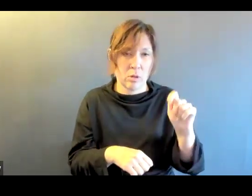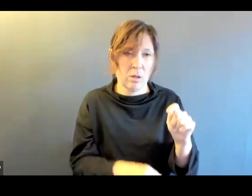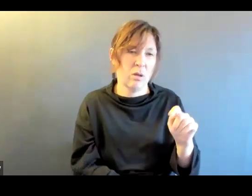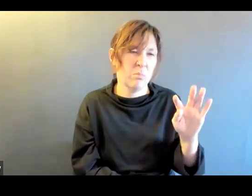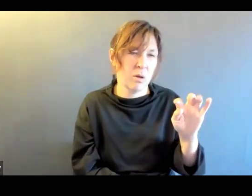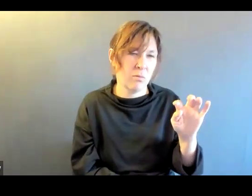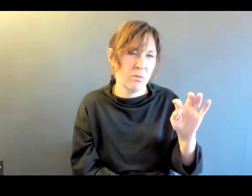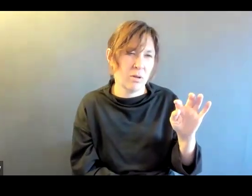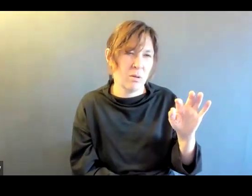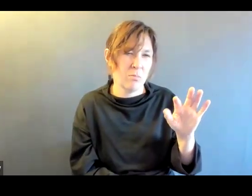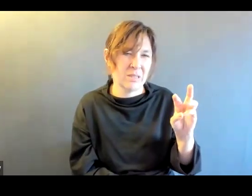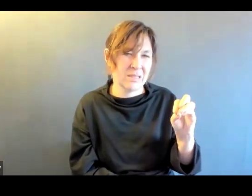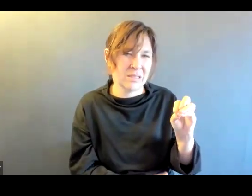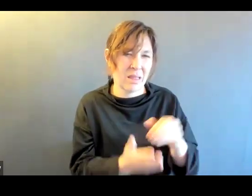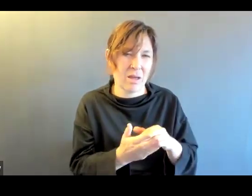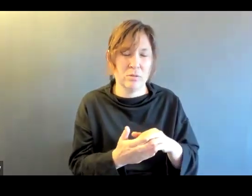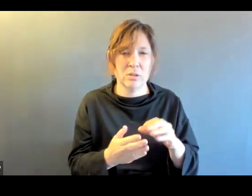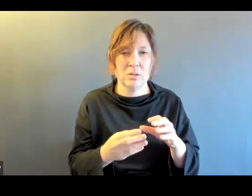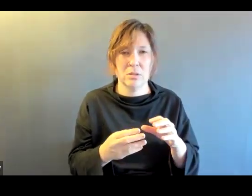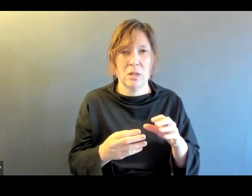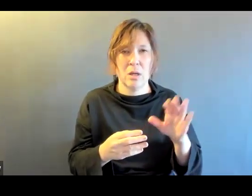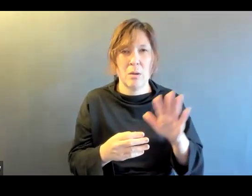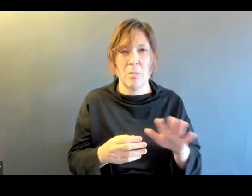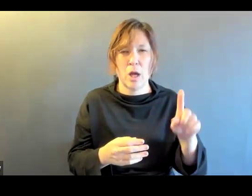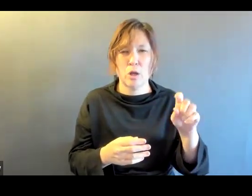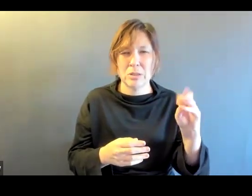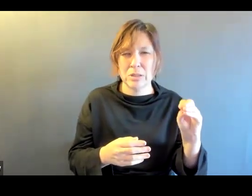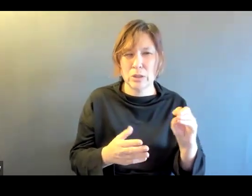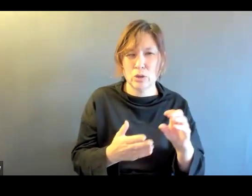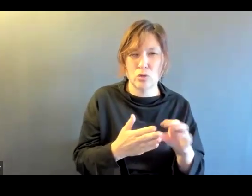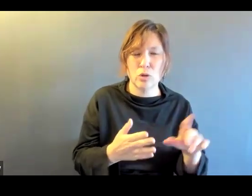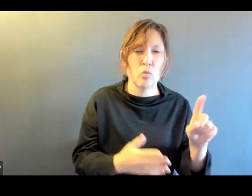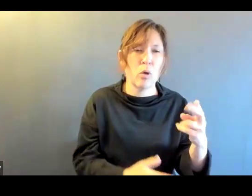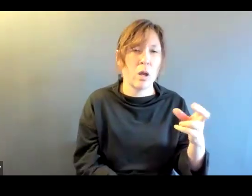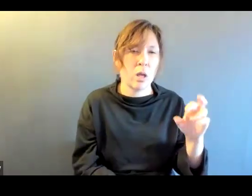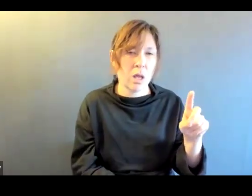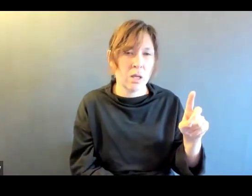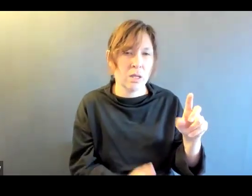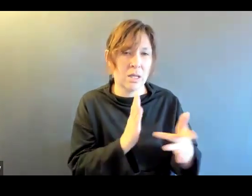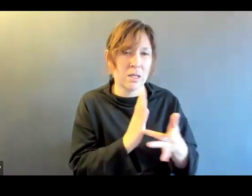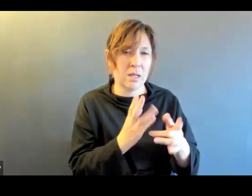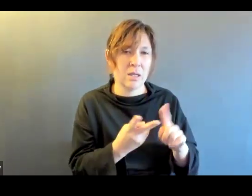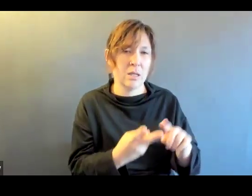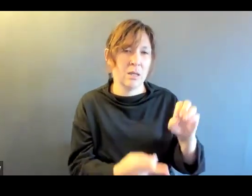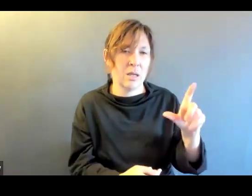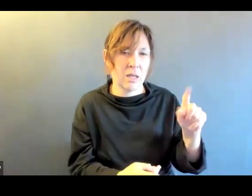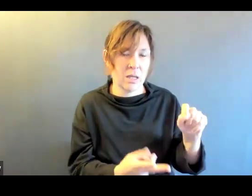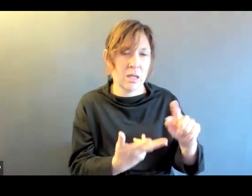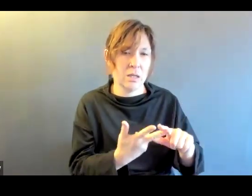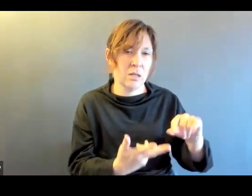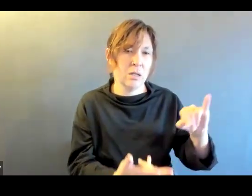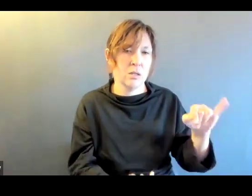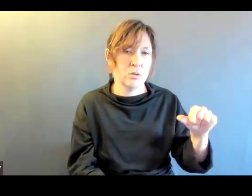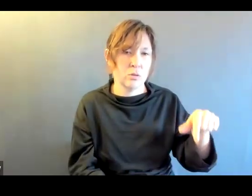which serves 160 students and 67 staff at Holland Tech, the Elliott, Josiah Quincy Elementary, and